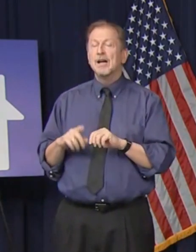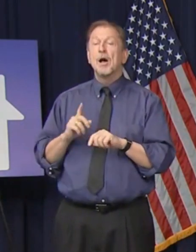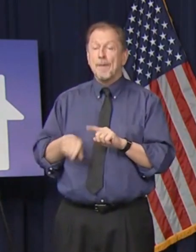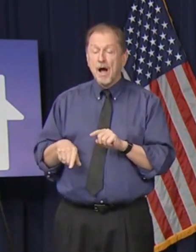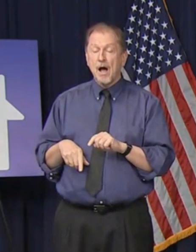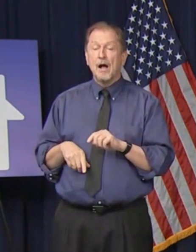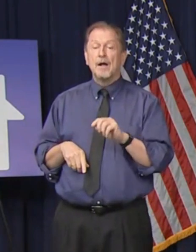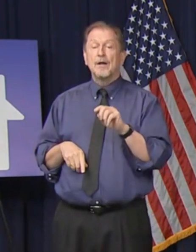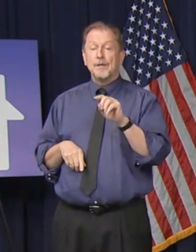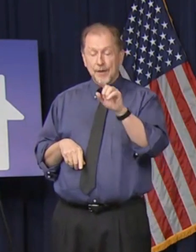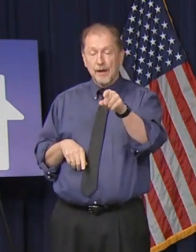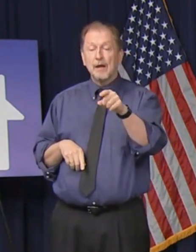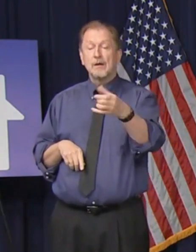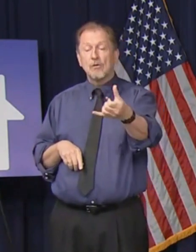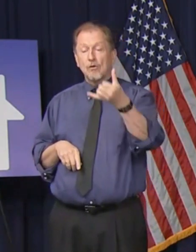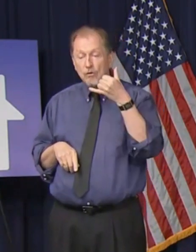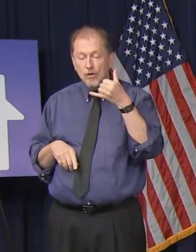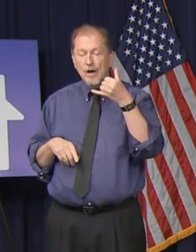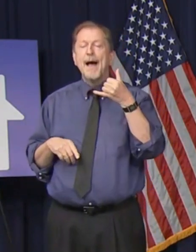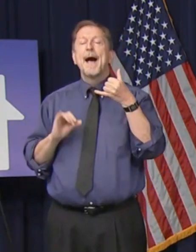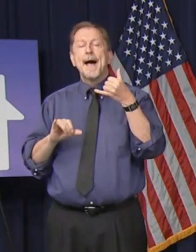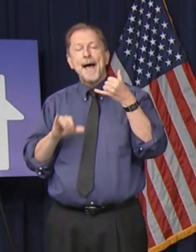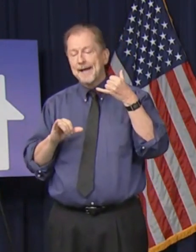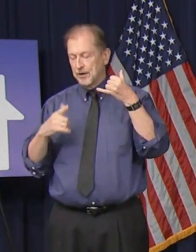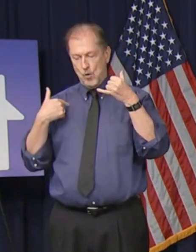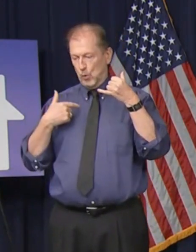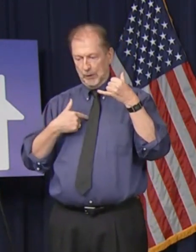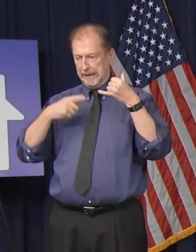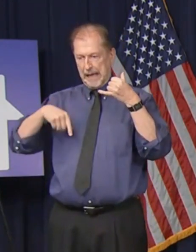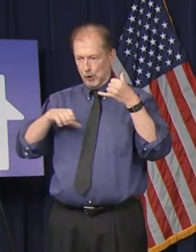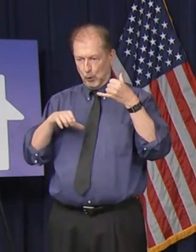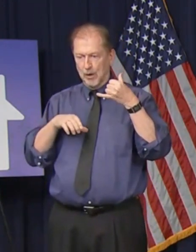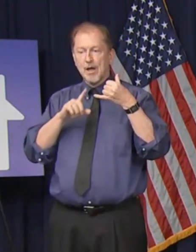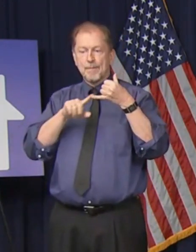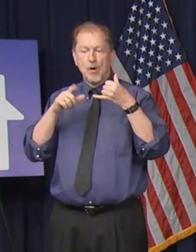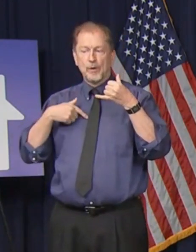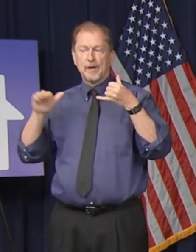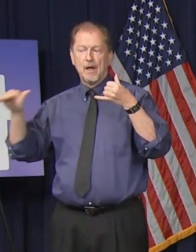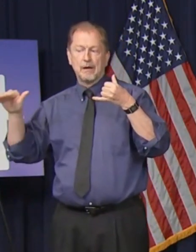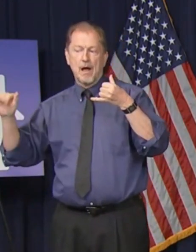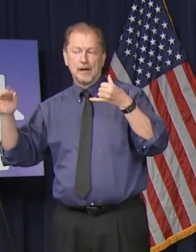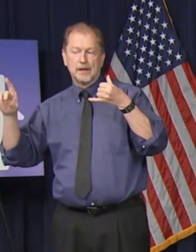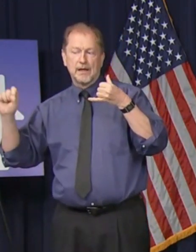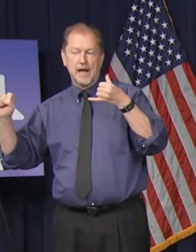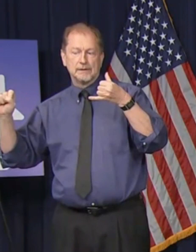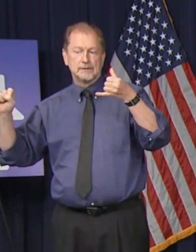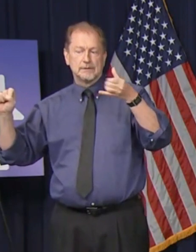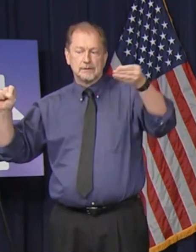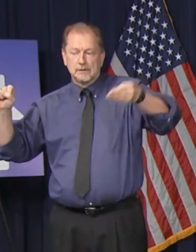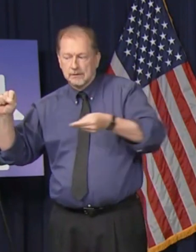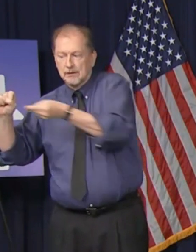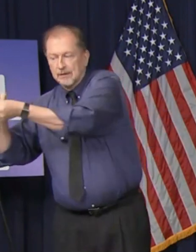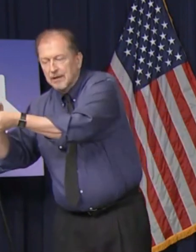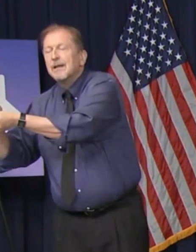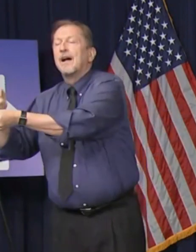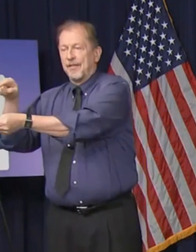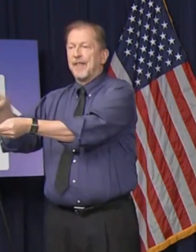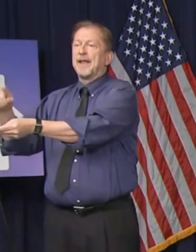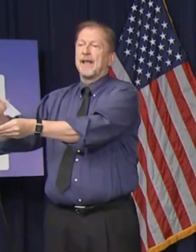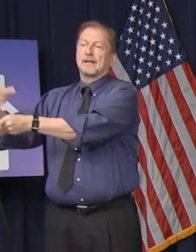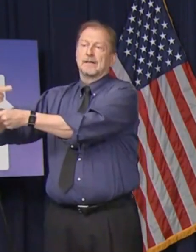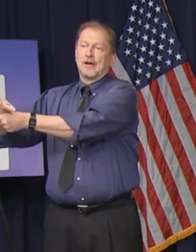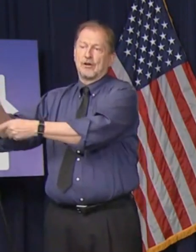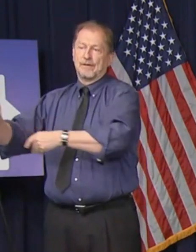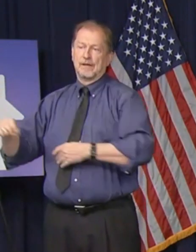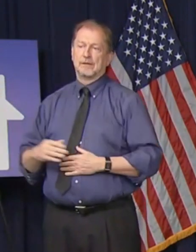except to hand it off back to IDES and, maybe get some attention to it. Marianne Ahern, NBC5, a question